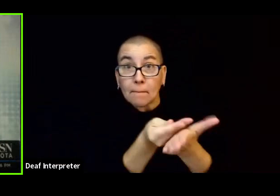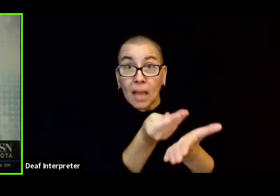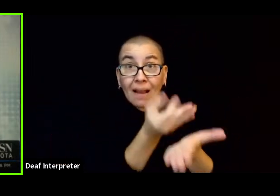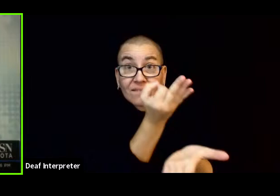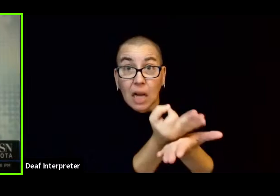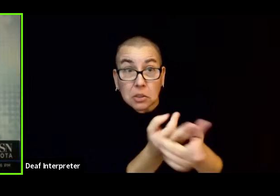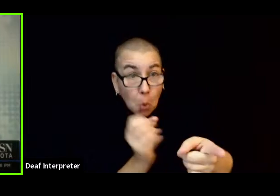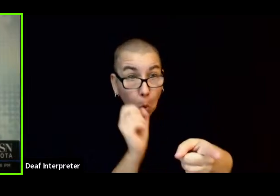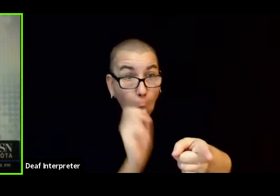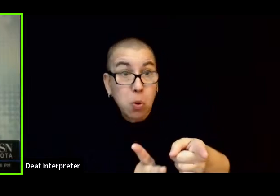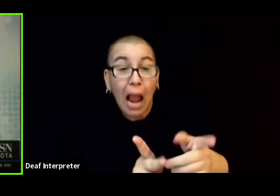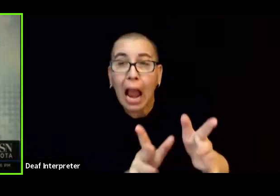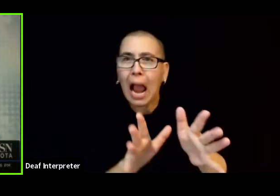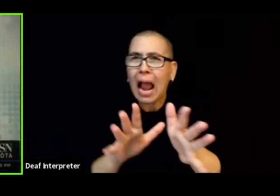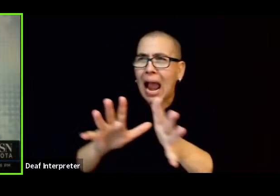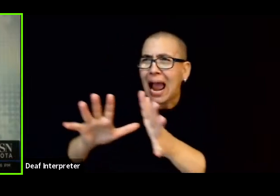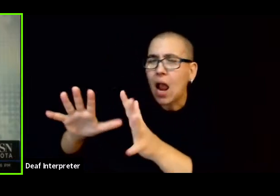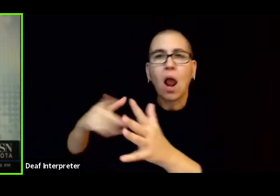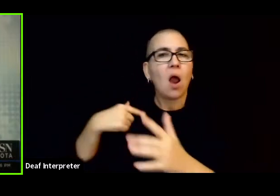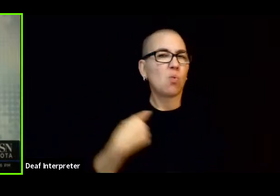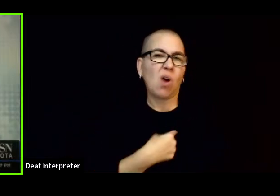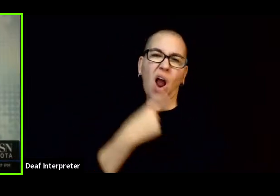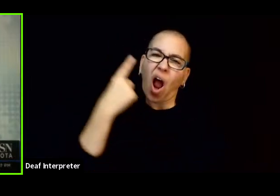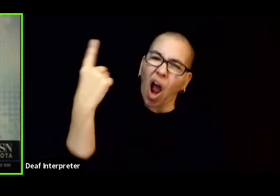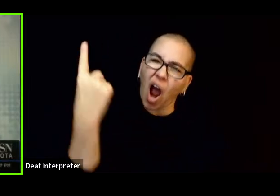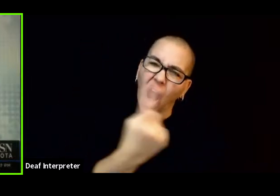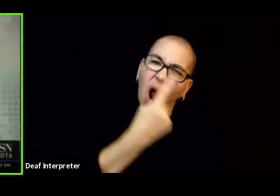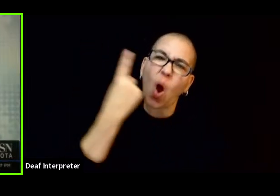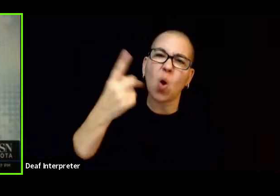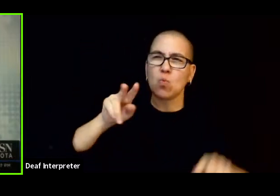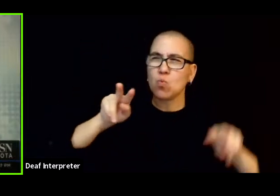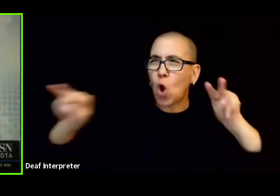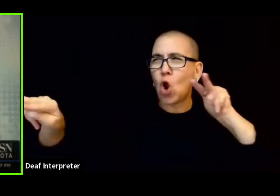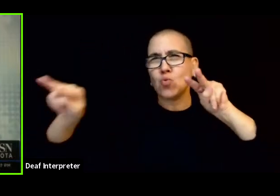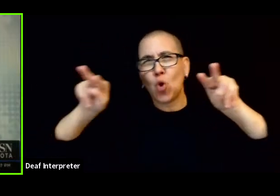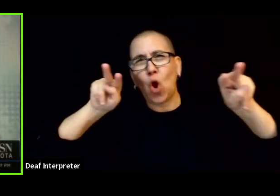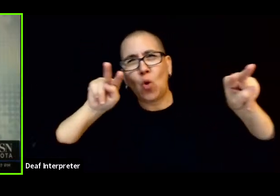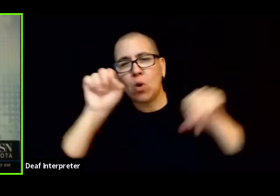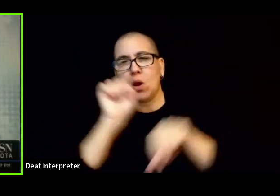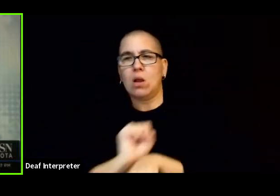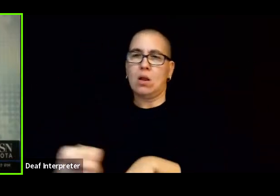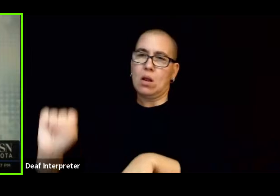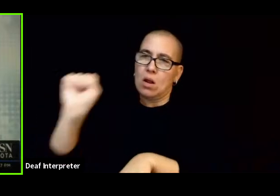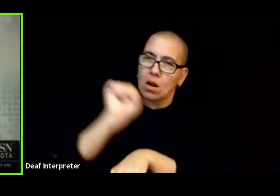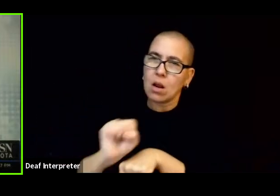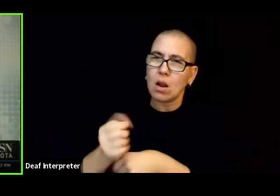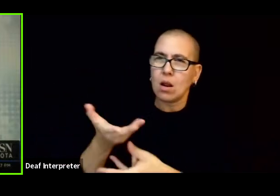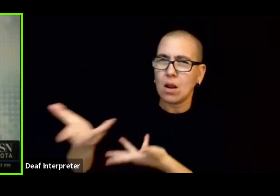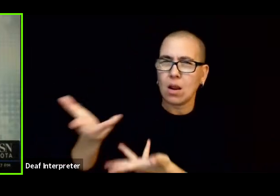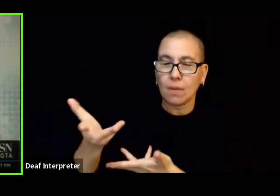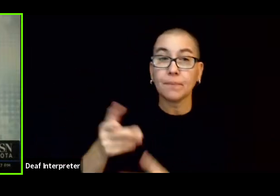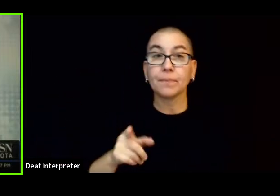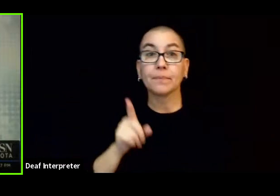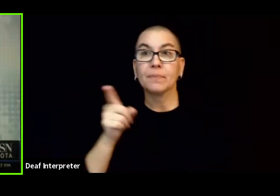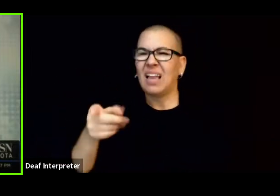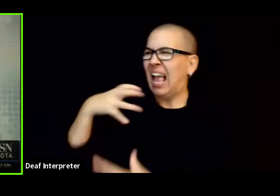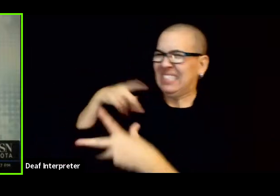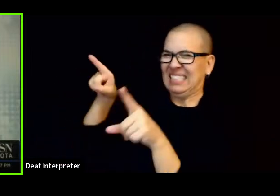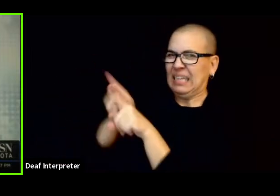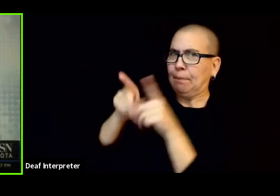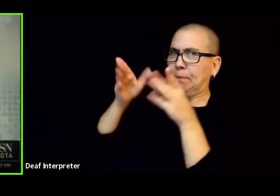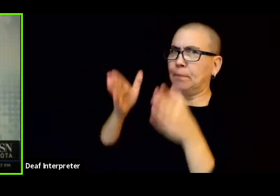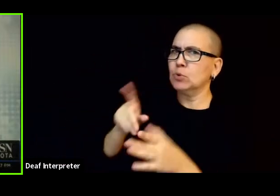active conversation. Just a quick follow-up on that when it comes to testing. Obviously, breaking records and